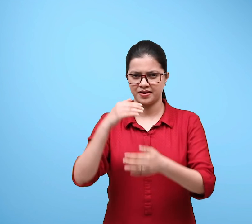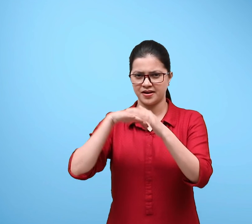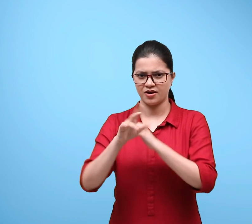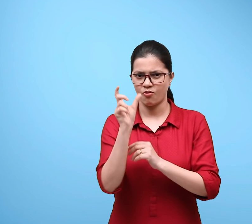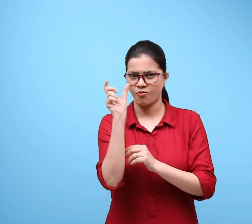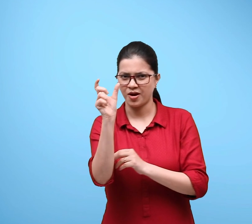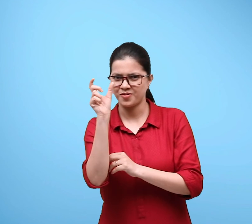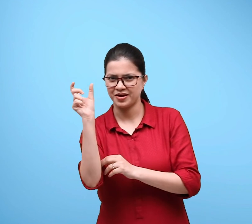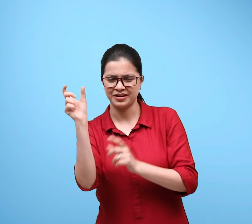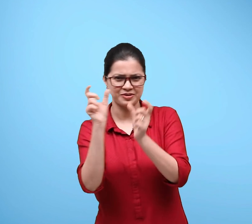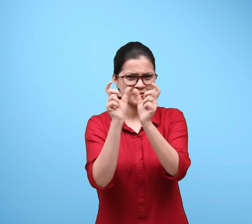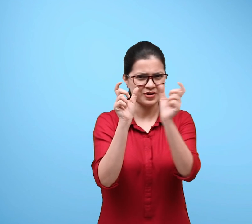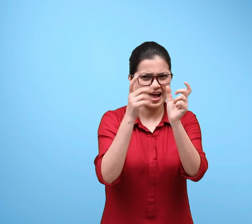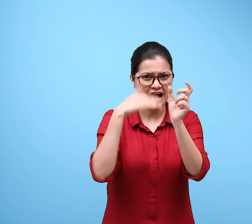Find the odd one out from the following.